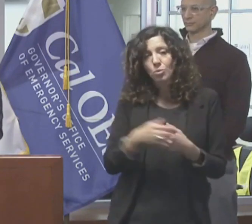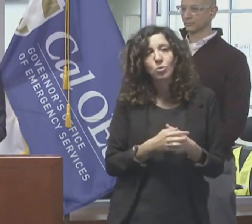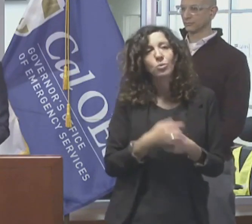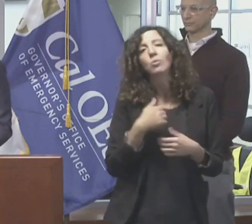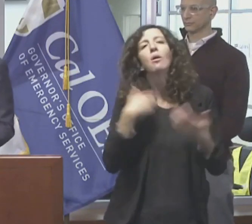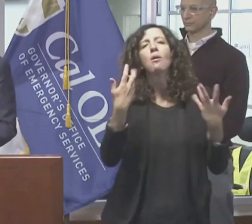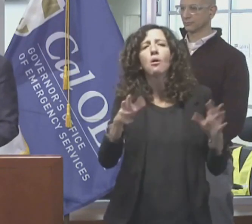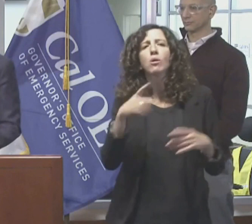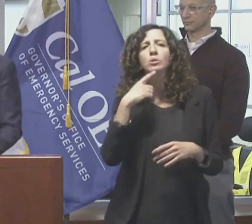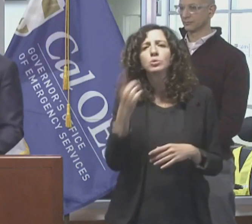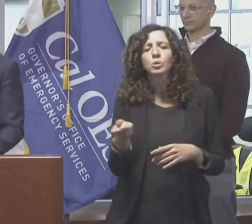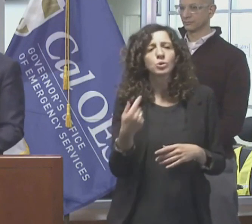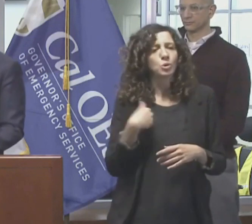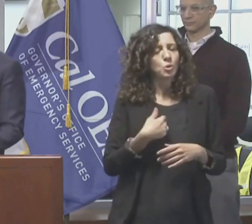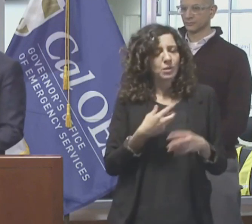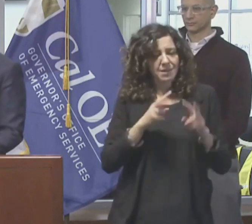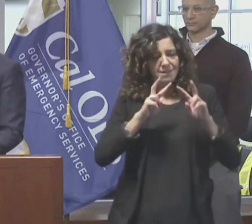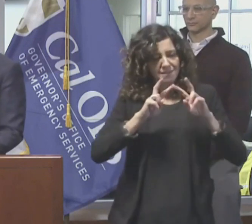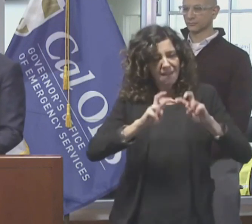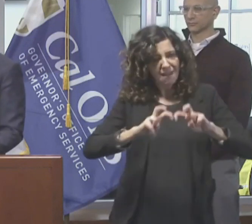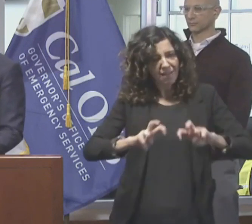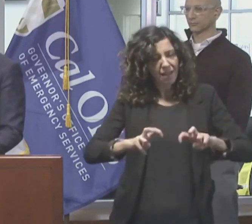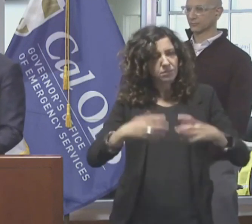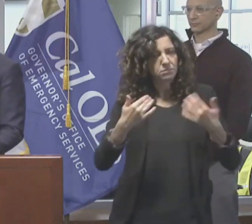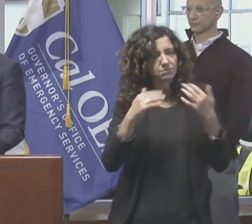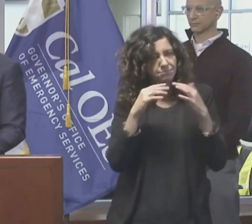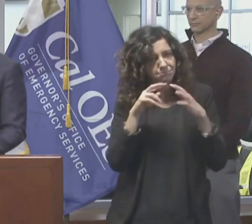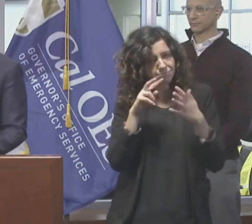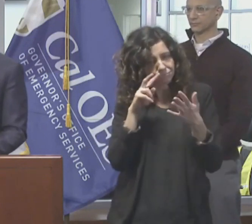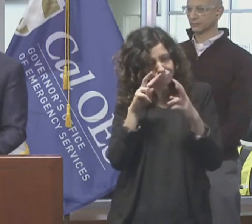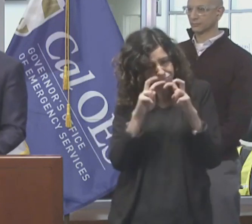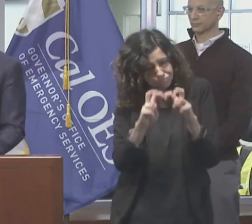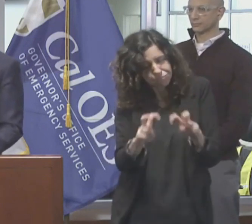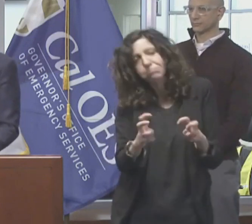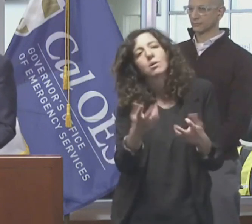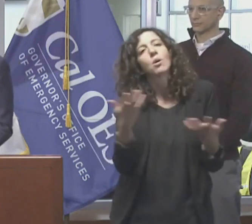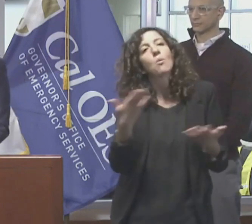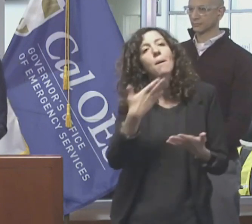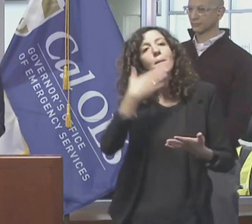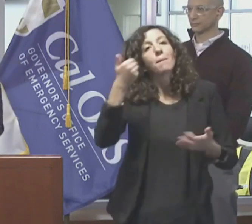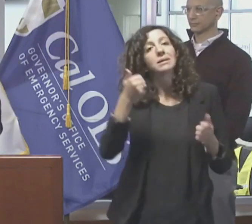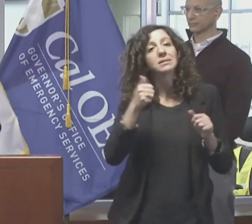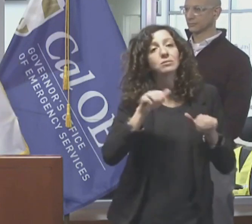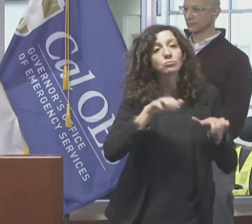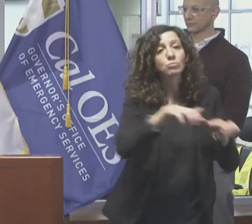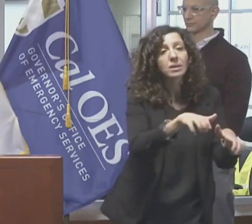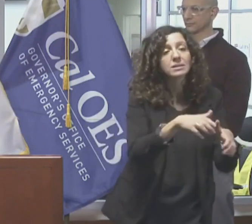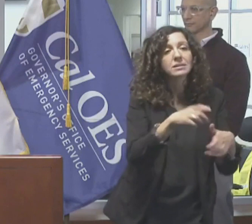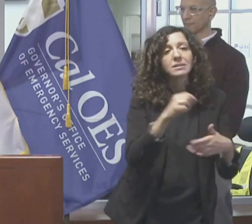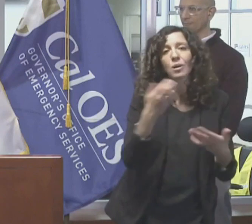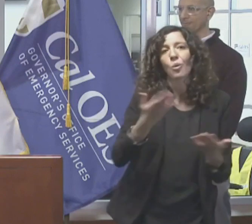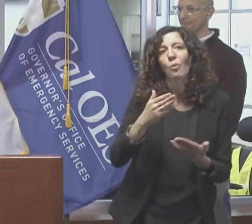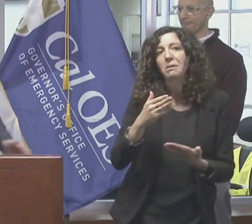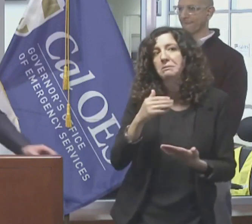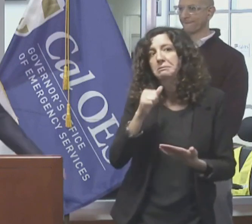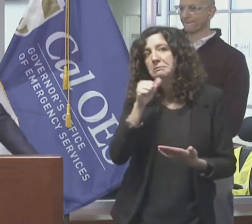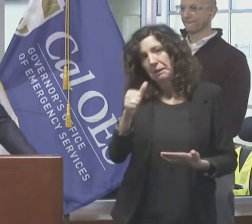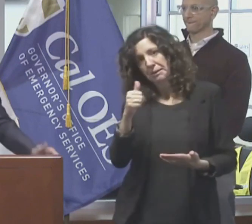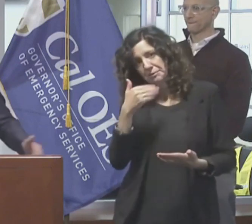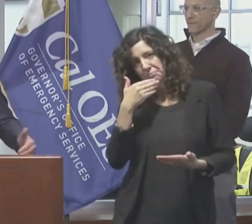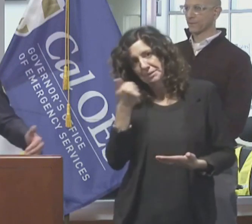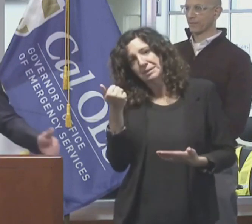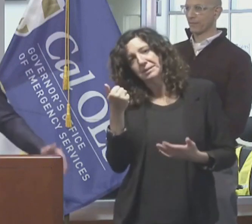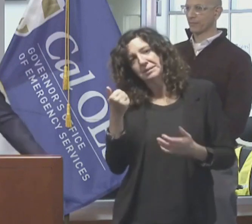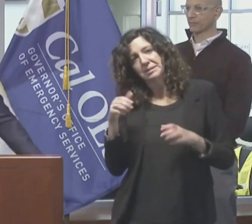we have analyzed deeply the best practices and practices that could not be construed